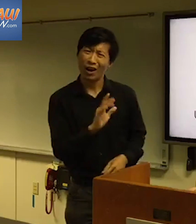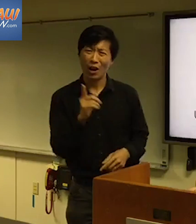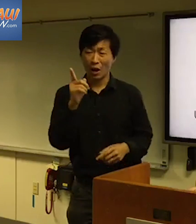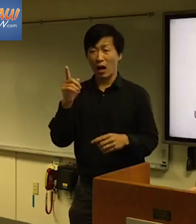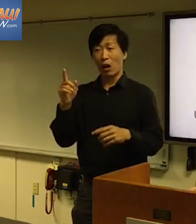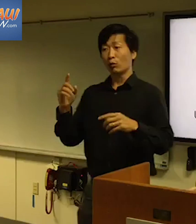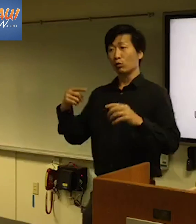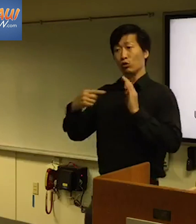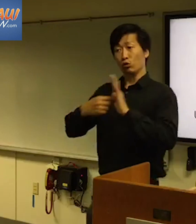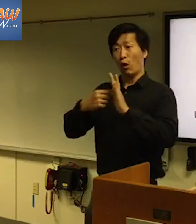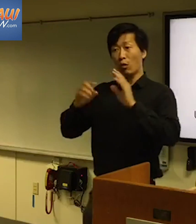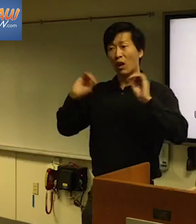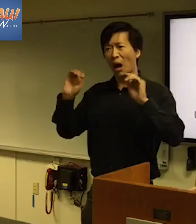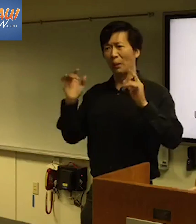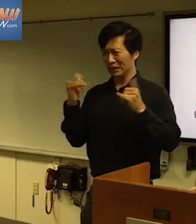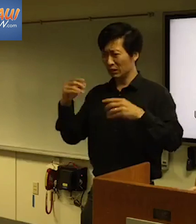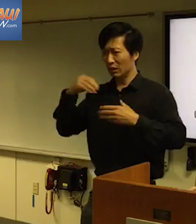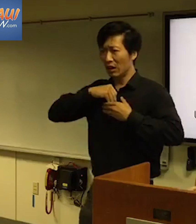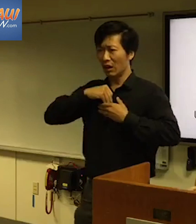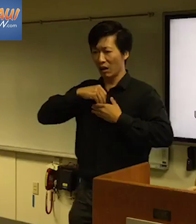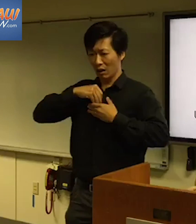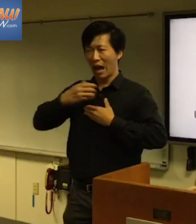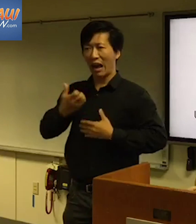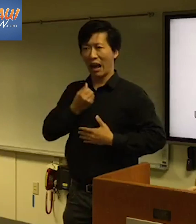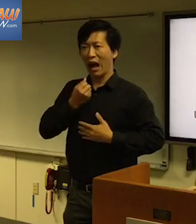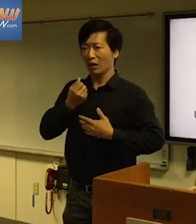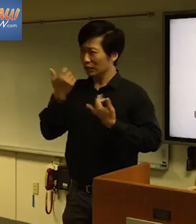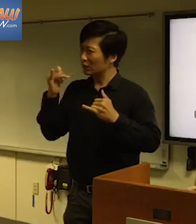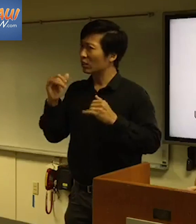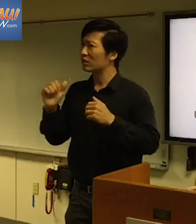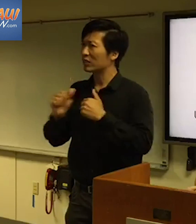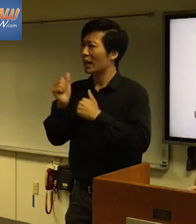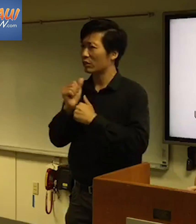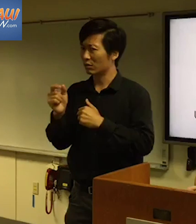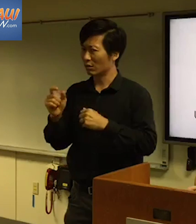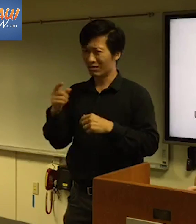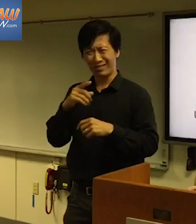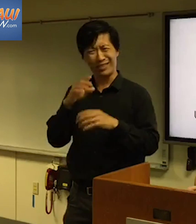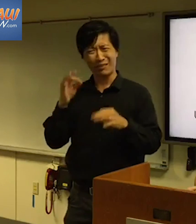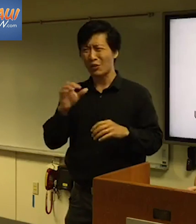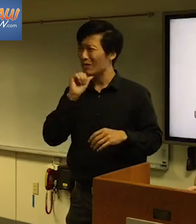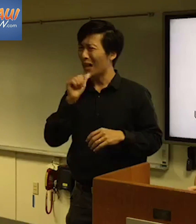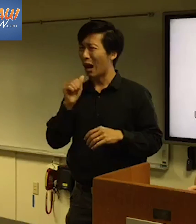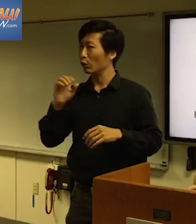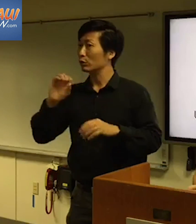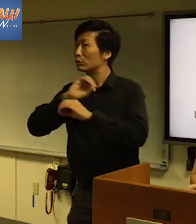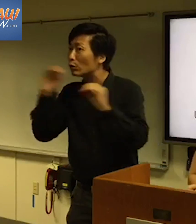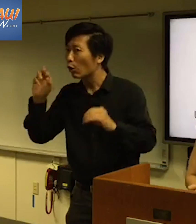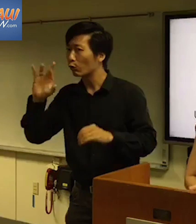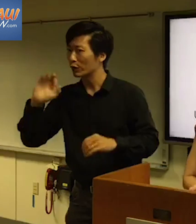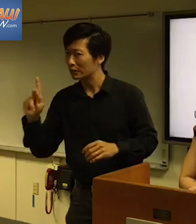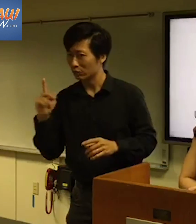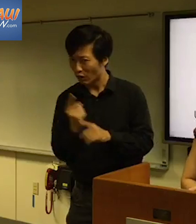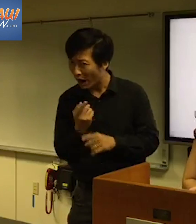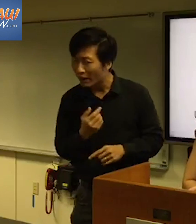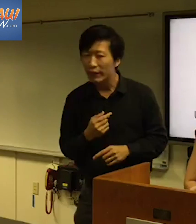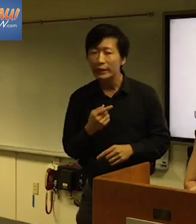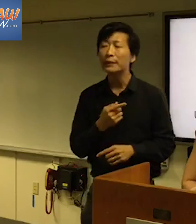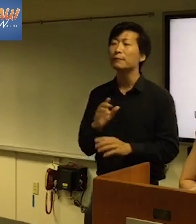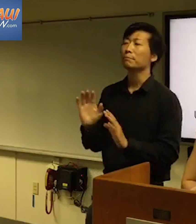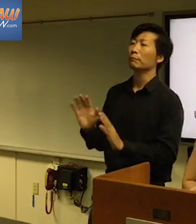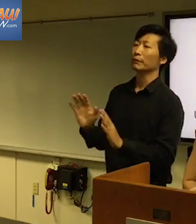Priority for us is test individuals with severe illness who have a travel history to an area where we know the virus is